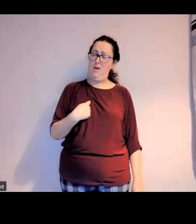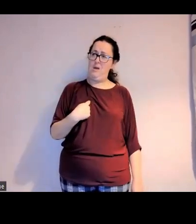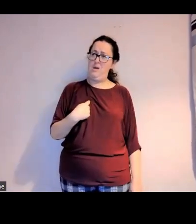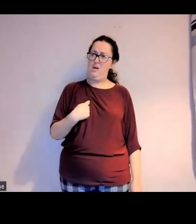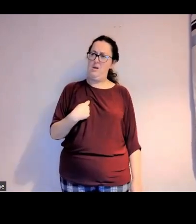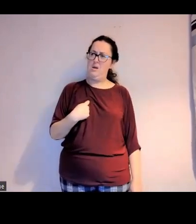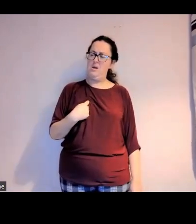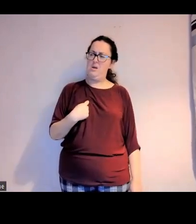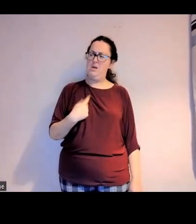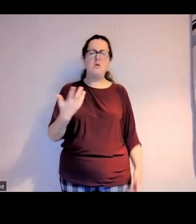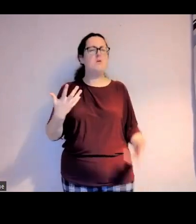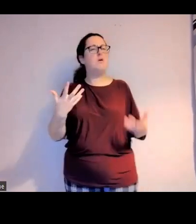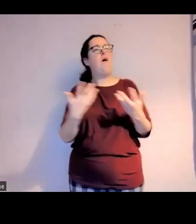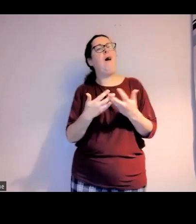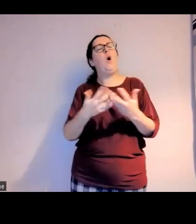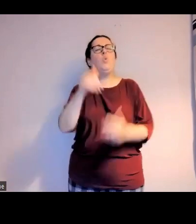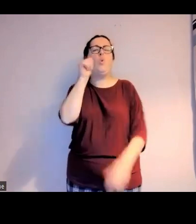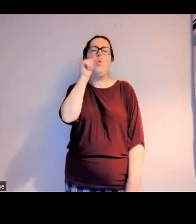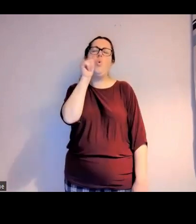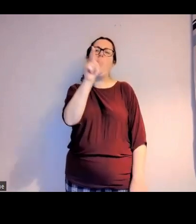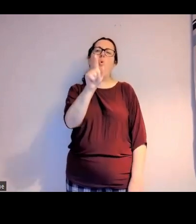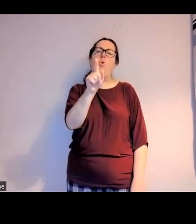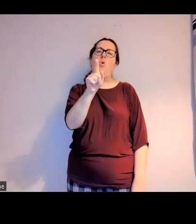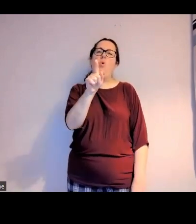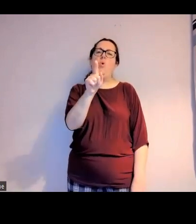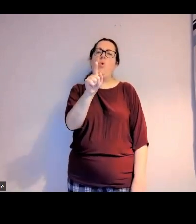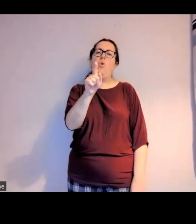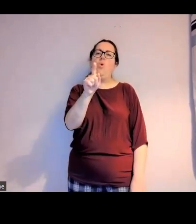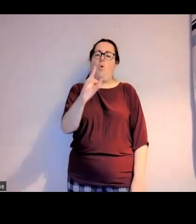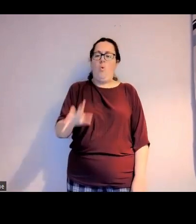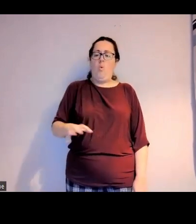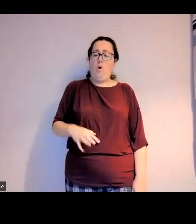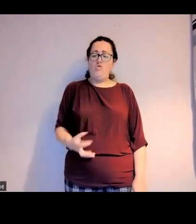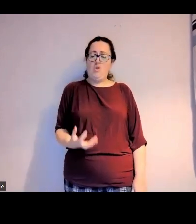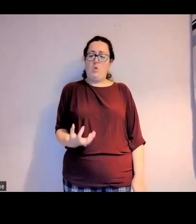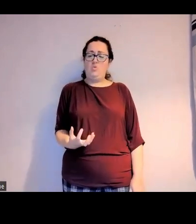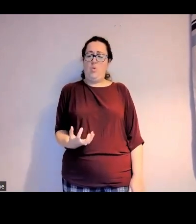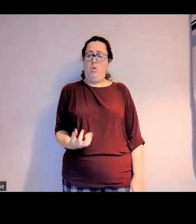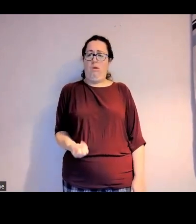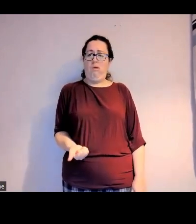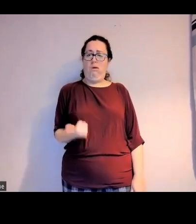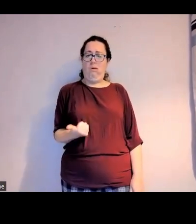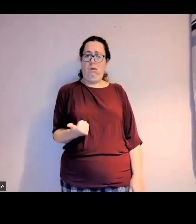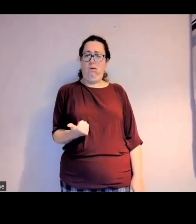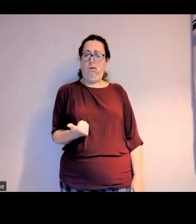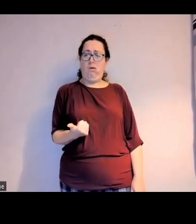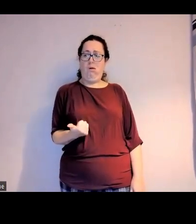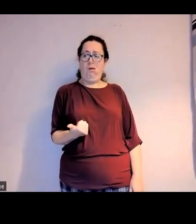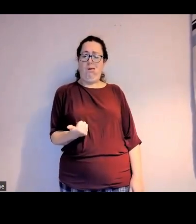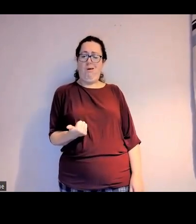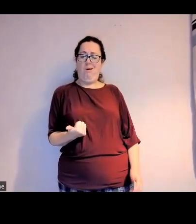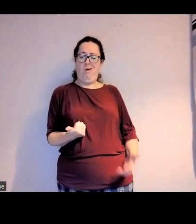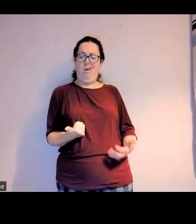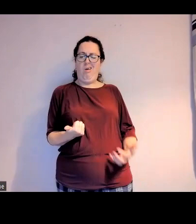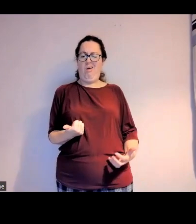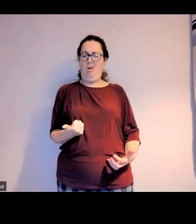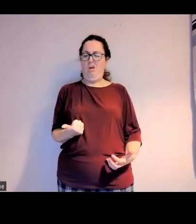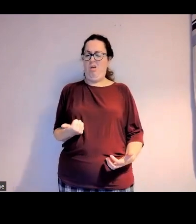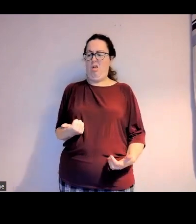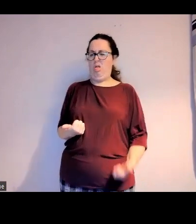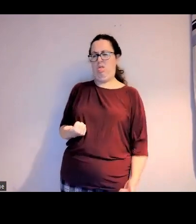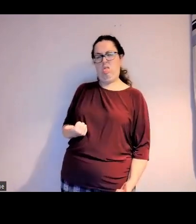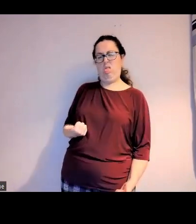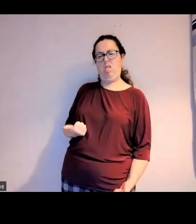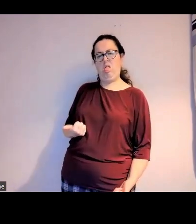How will I know if one crown jewel is wealthy and the other unhealthy? Normally, I